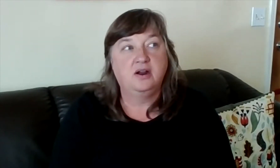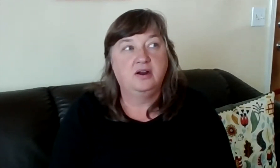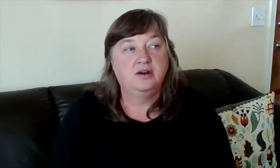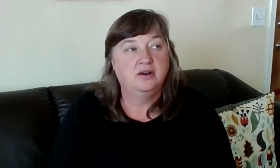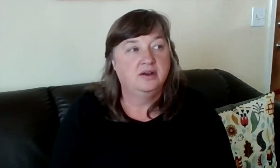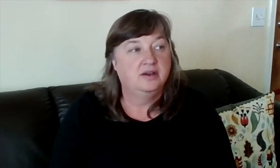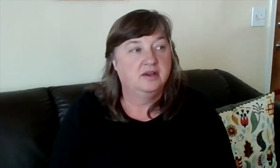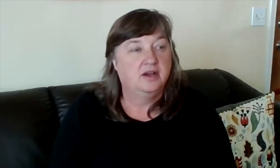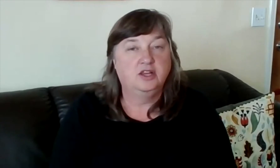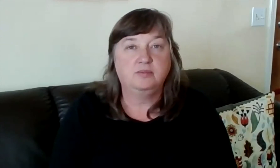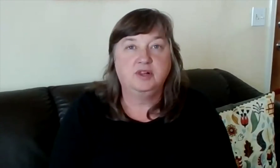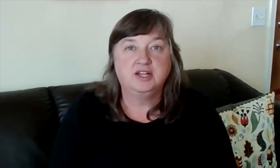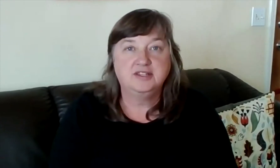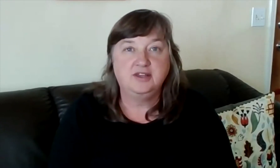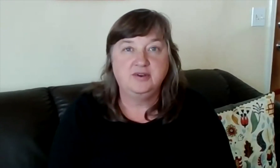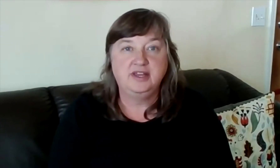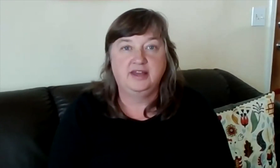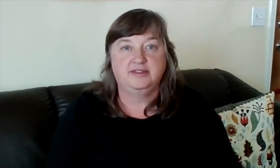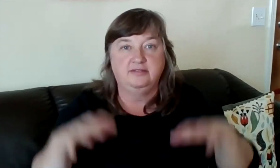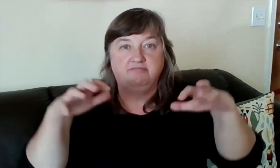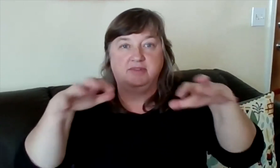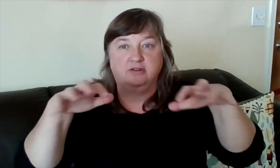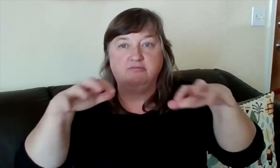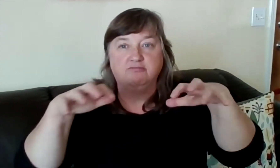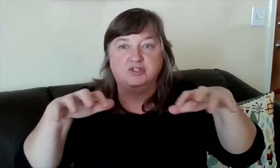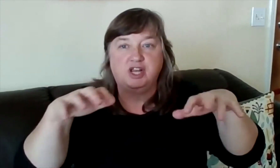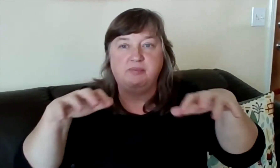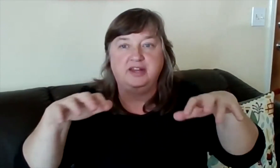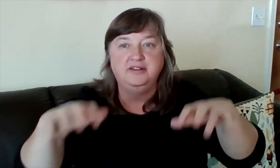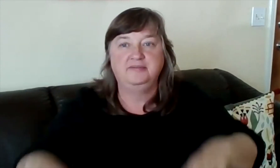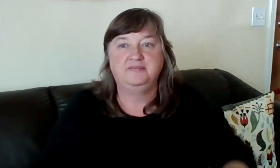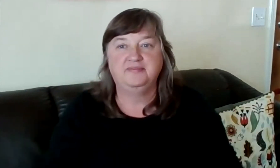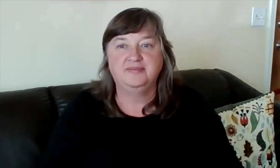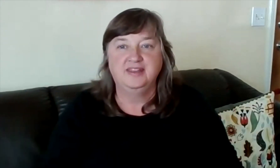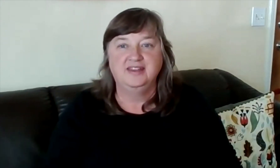are alarm clocks that you can get that, you know, shake a bed.